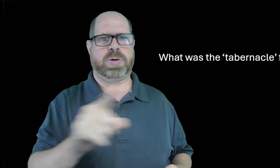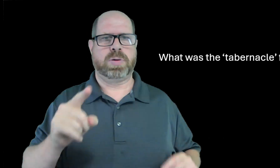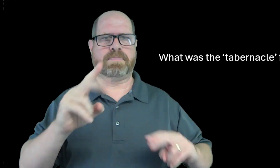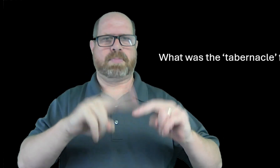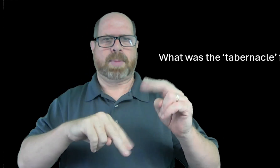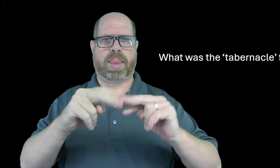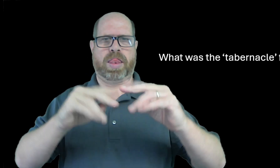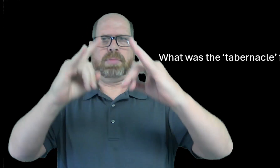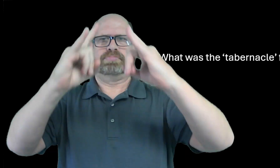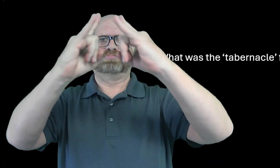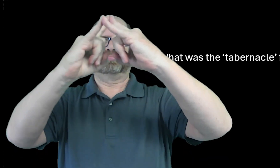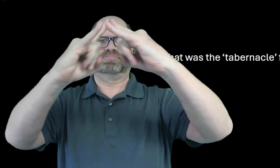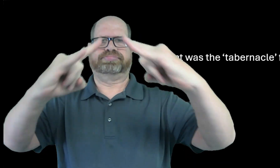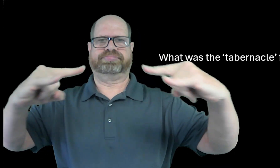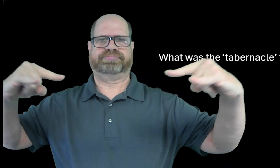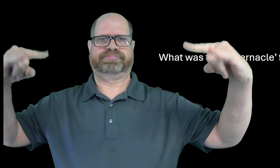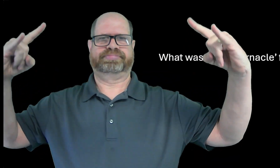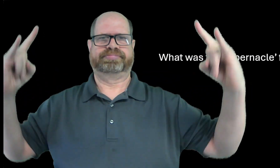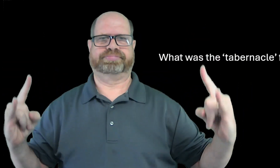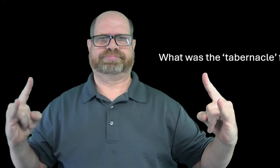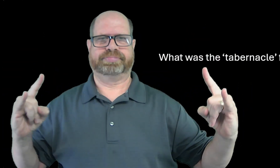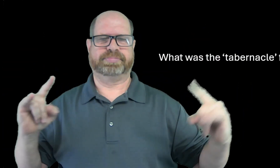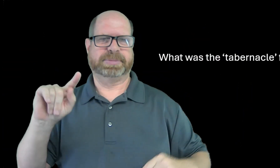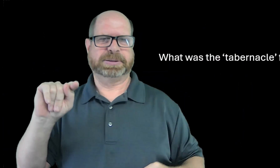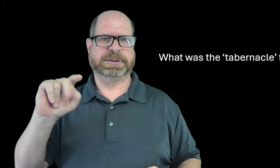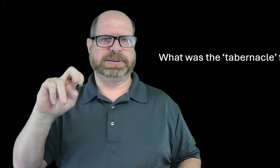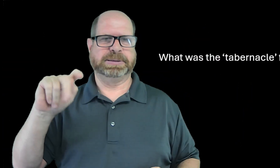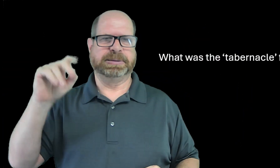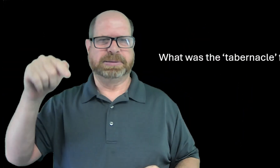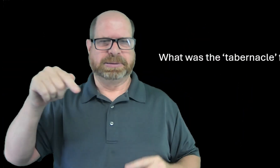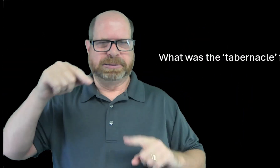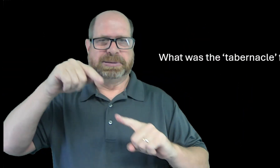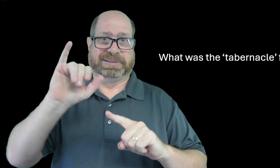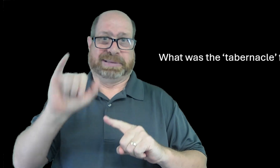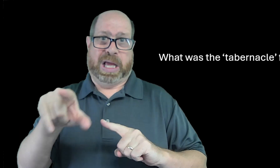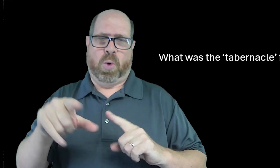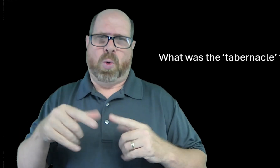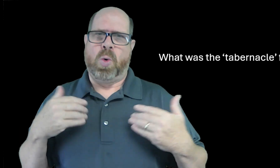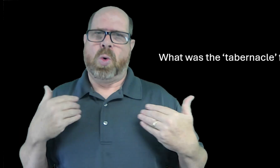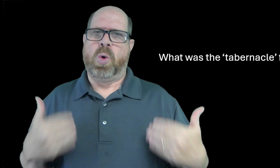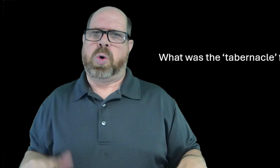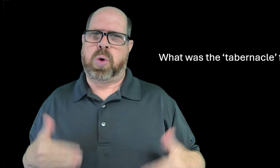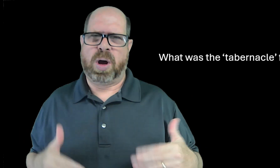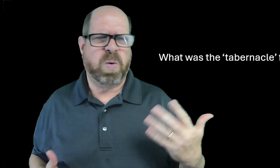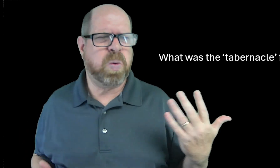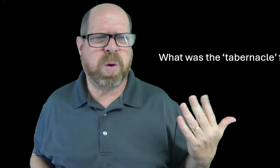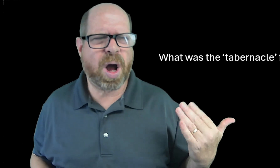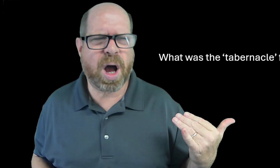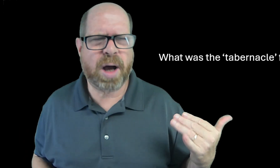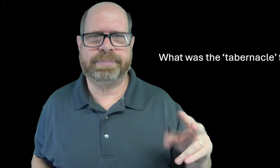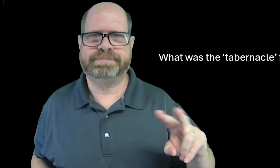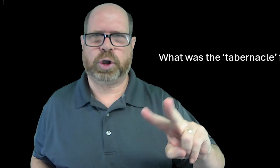That's where Moses ordered the people to build the tabernacle in the Old Testament. It was important, but